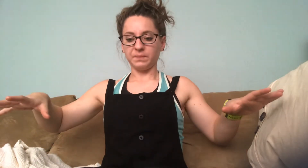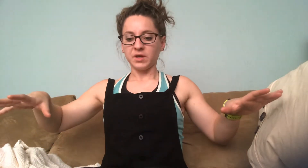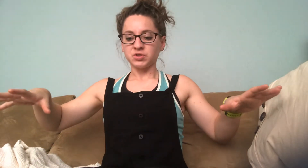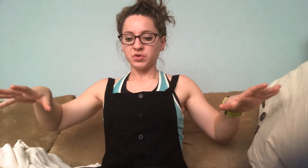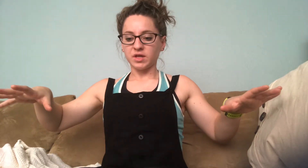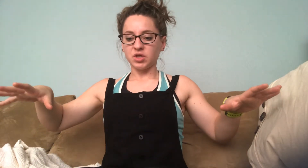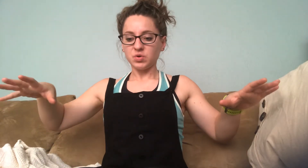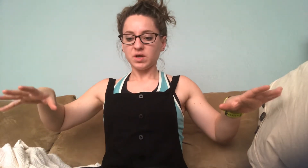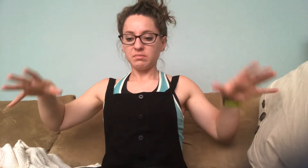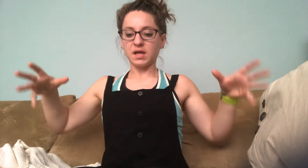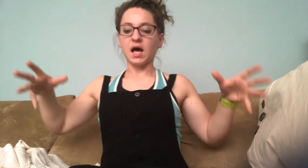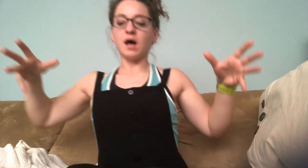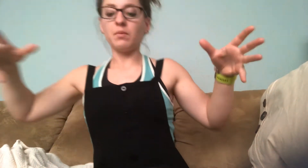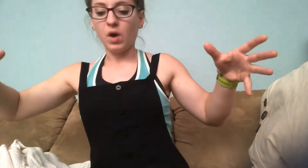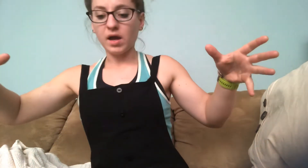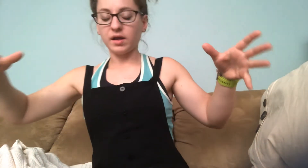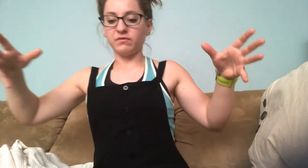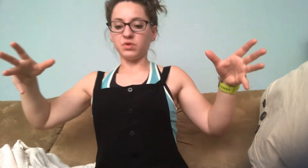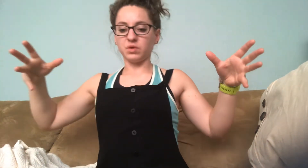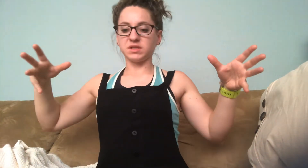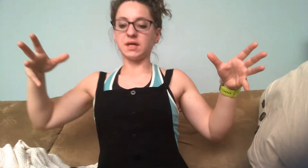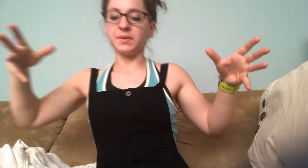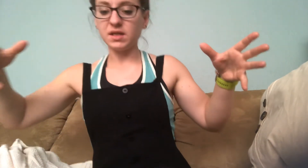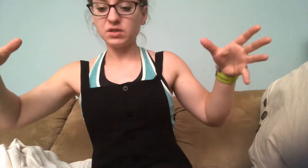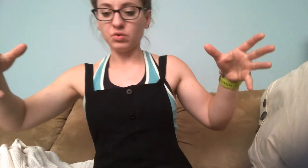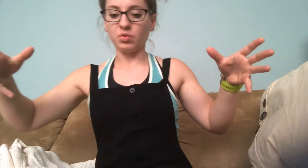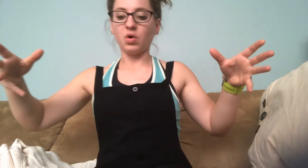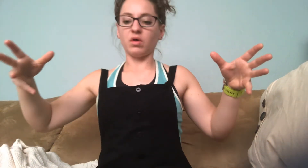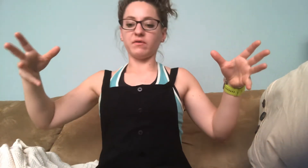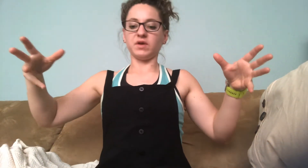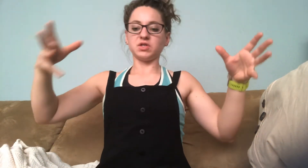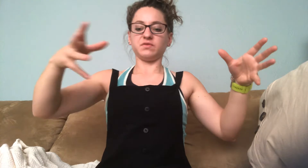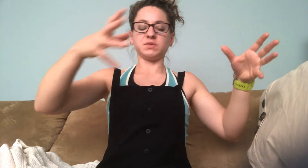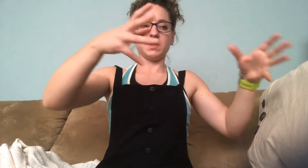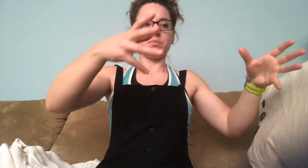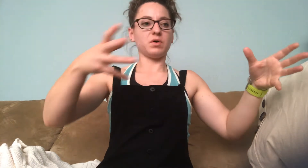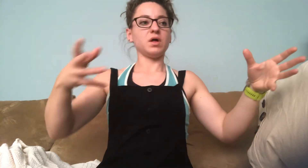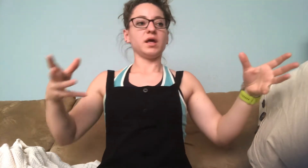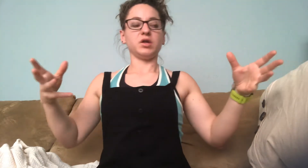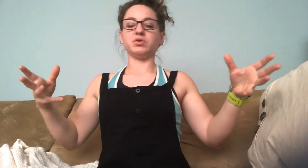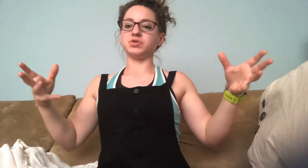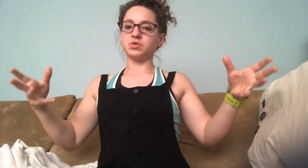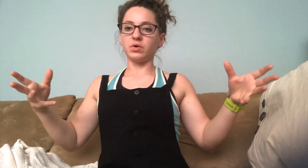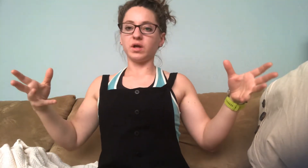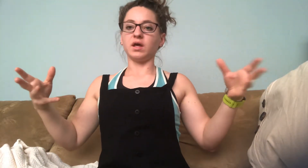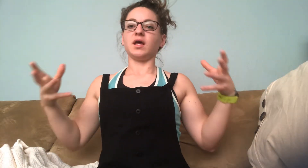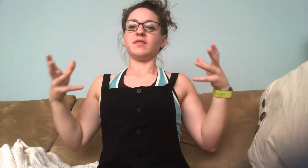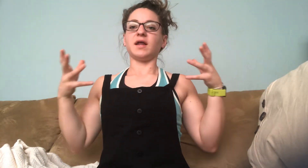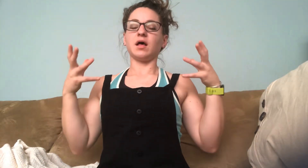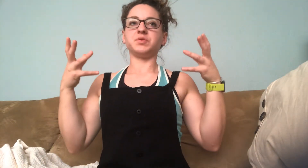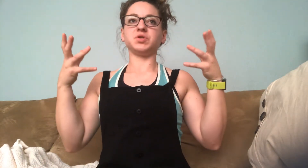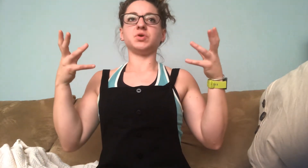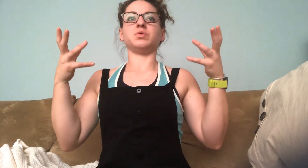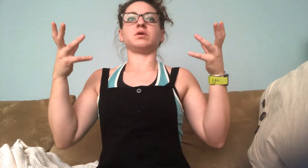of you. So then you can become, if you will, step into the role of each of these people in your story. And that helps